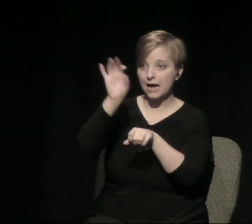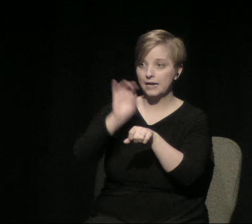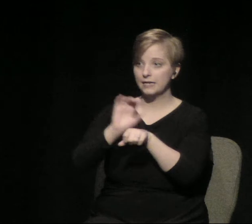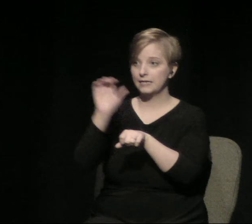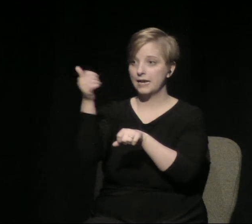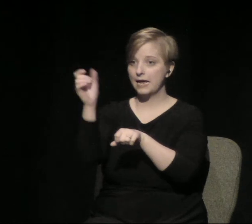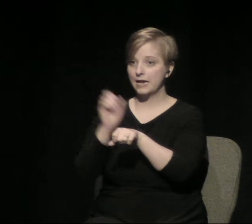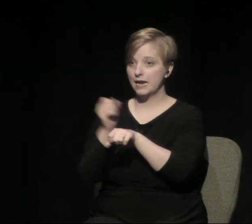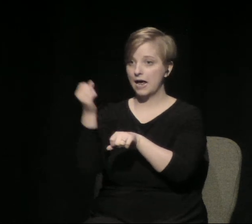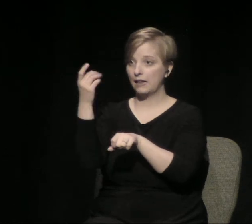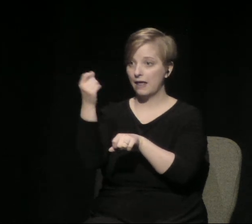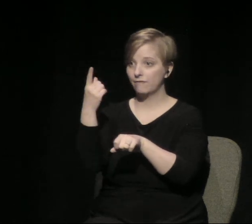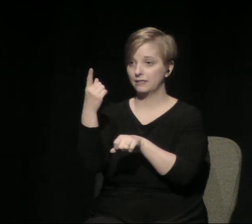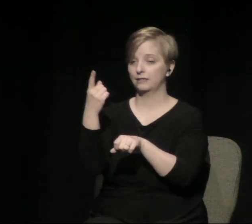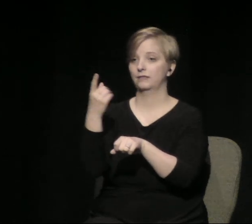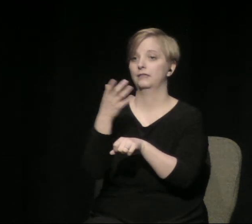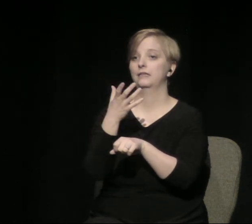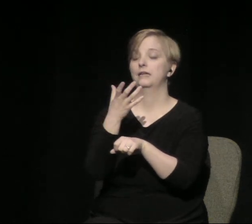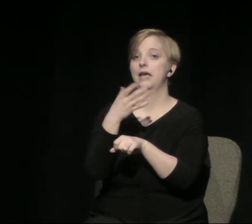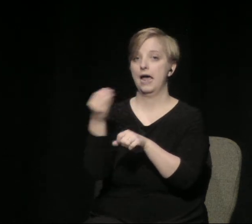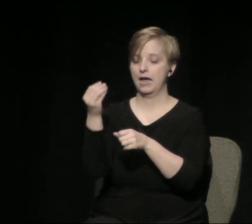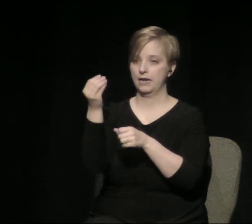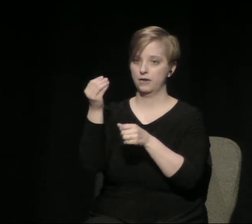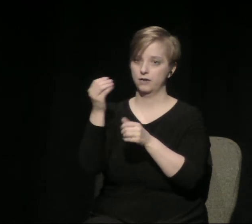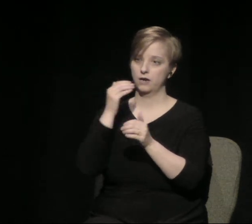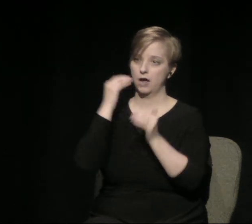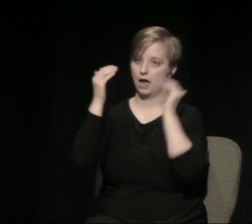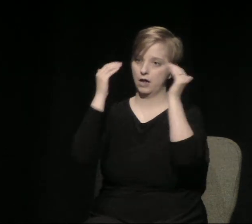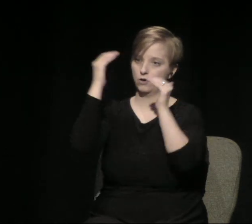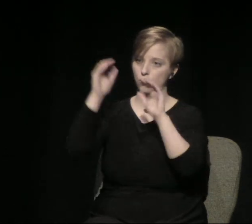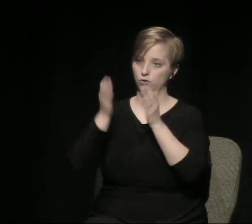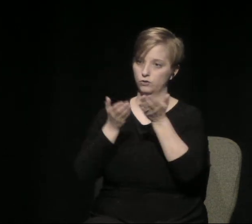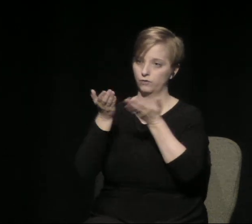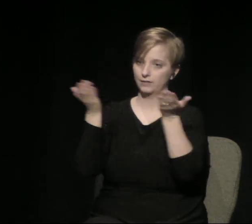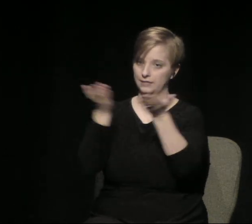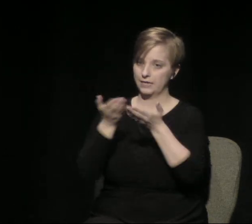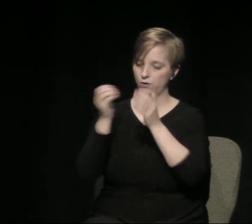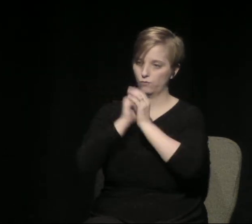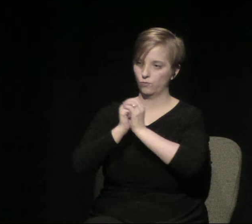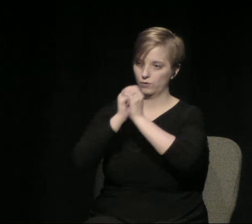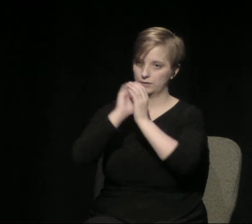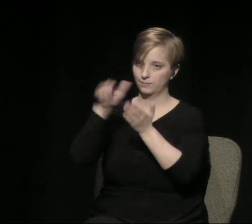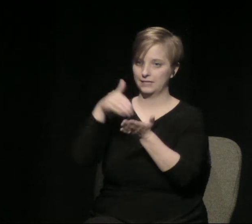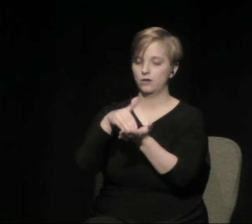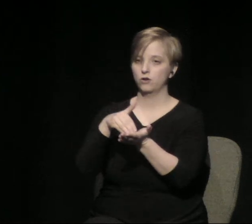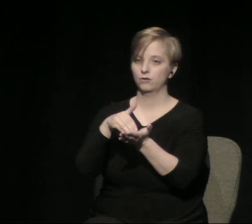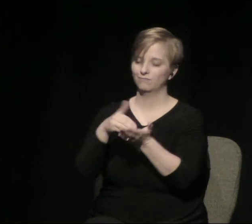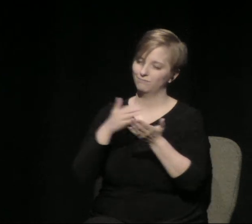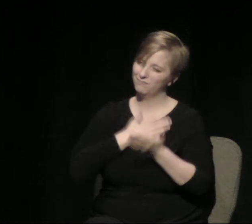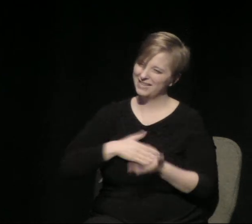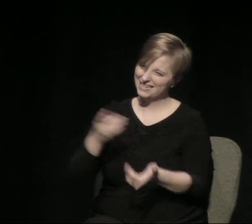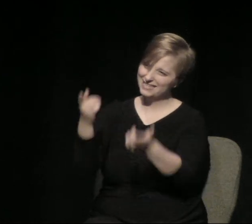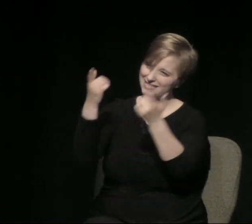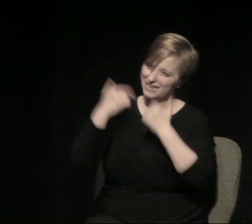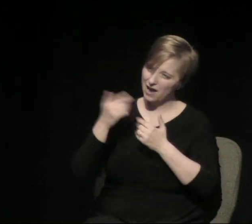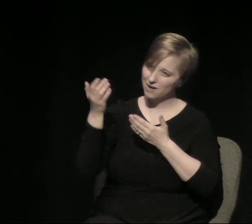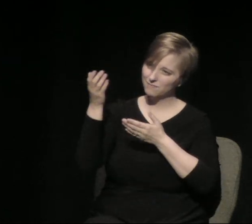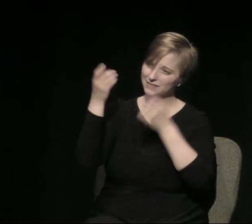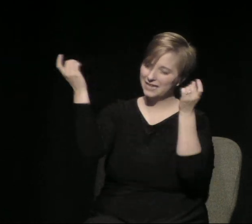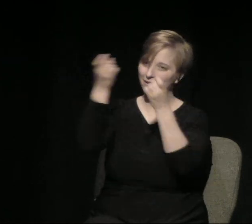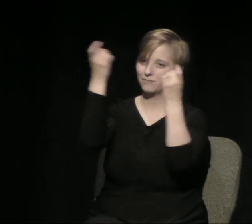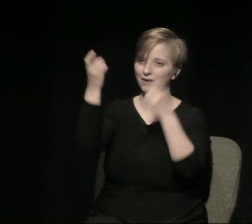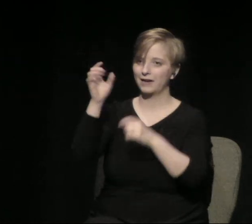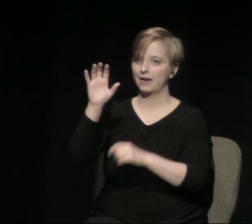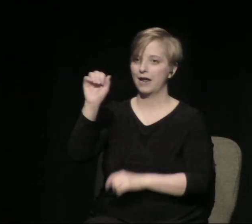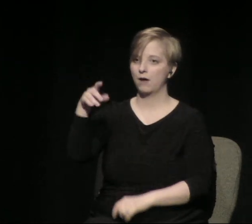adult services in here in the worship center. So please come and celebrate the risen Christ with us on Easter, April 9th.